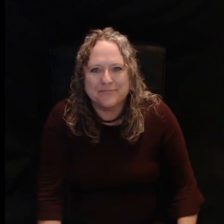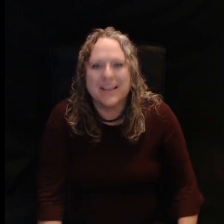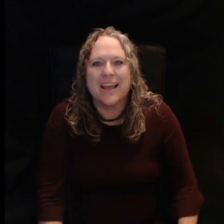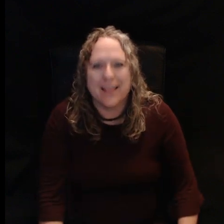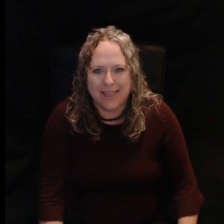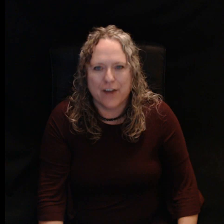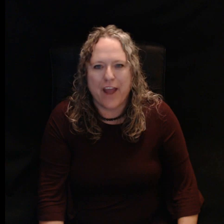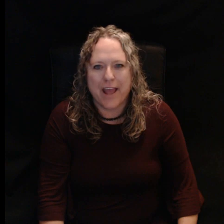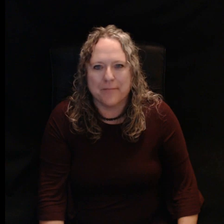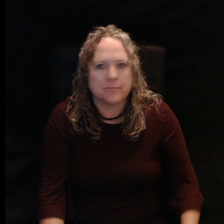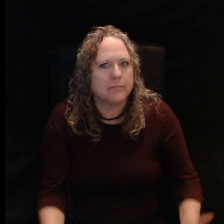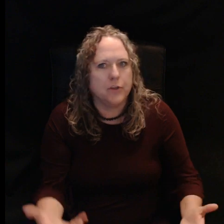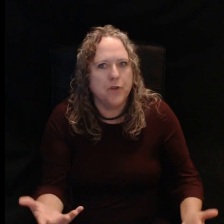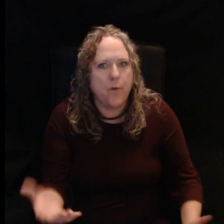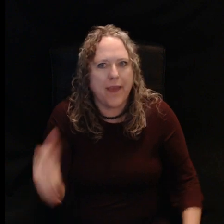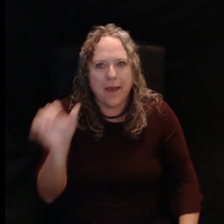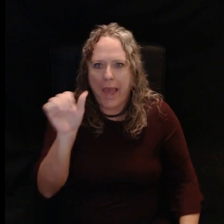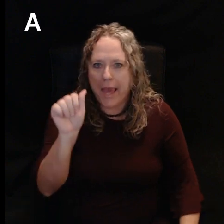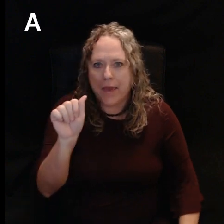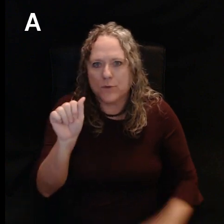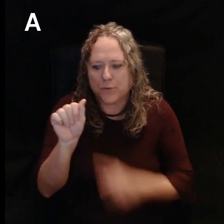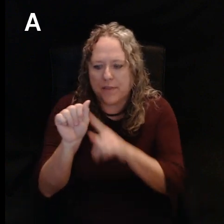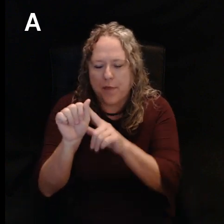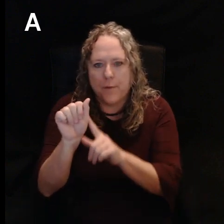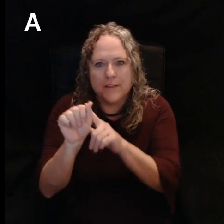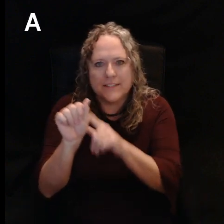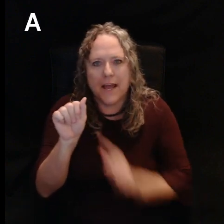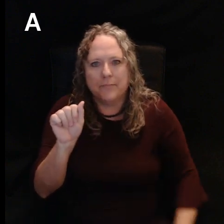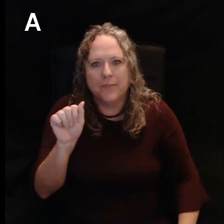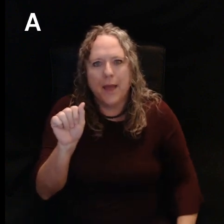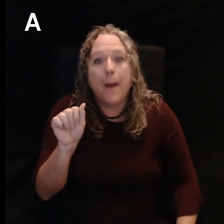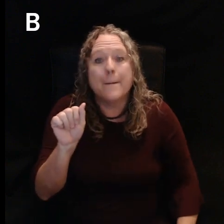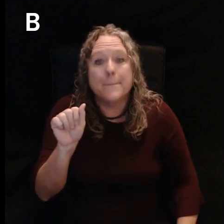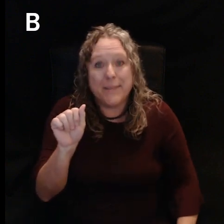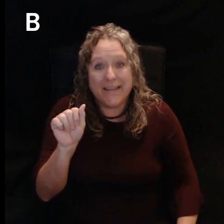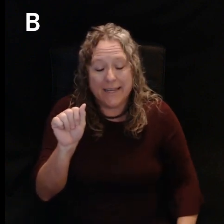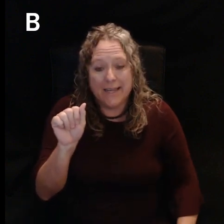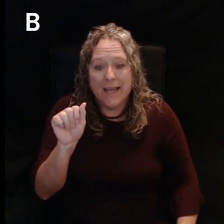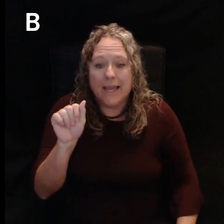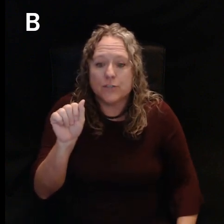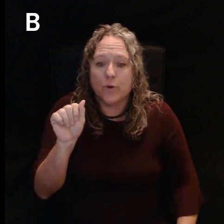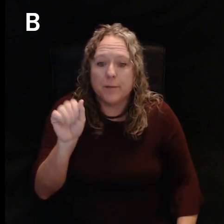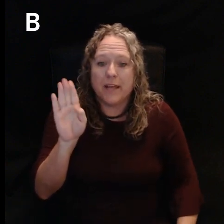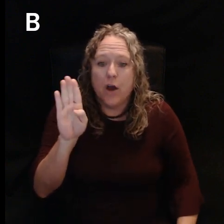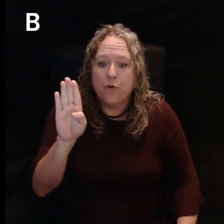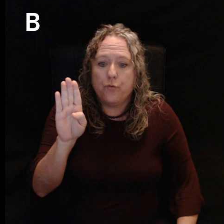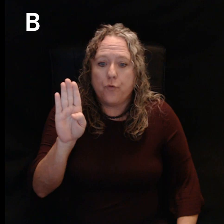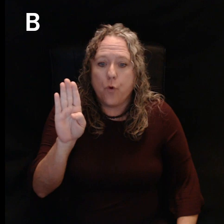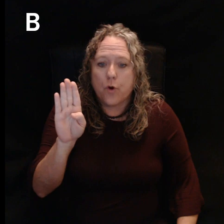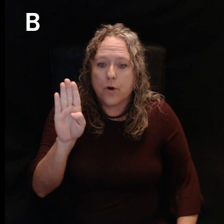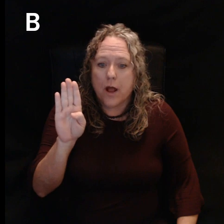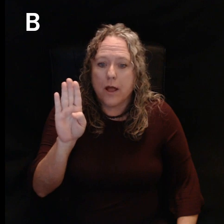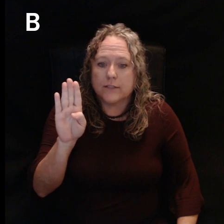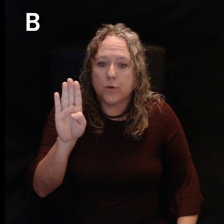ready to learn the ABCs. Letter A. You know A. A was with the thumb on the side. B is going to be 4. It's going to